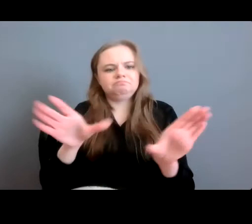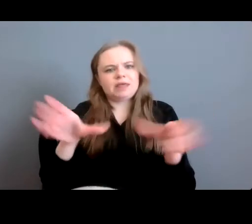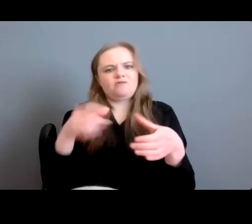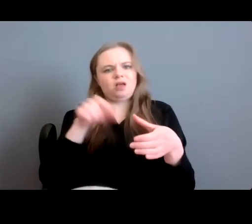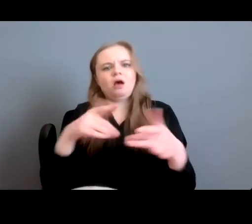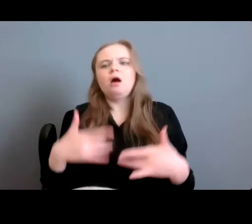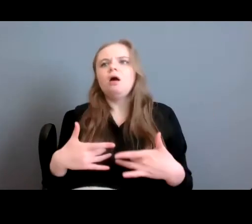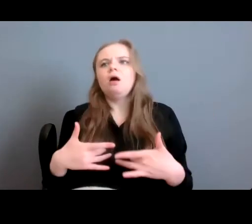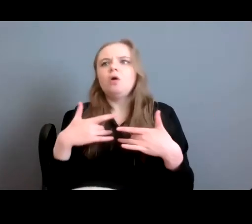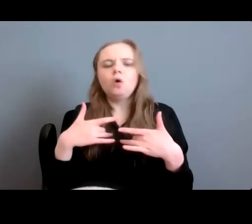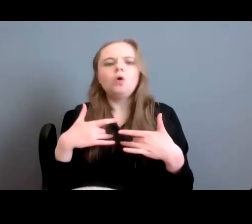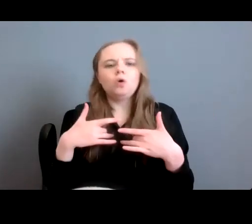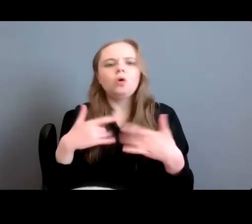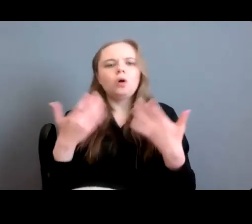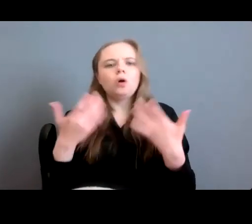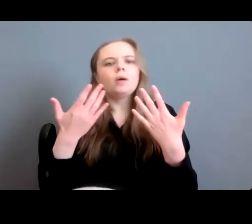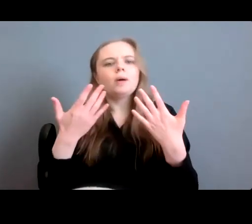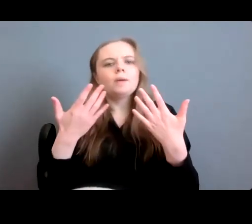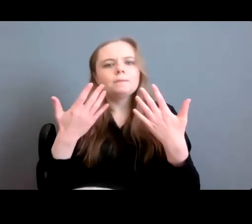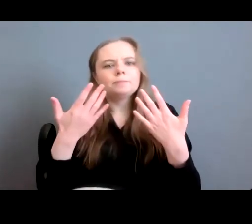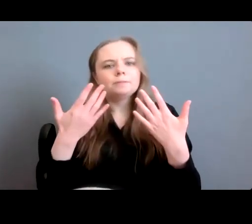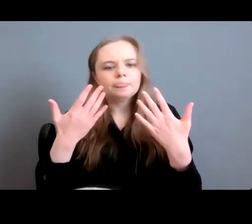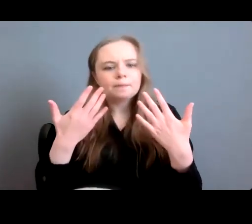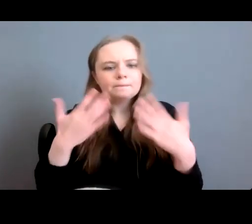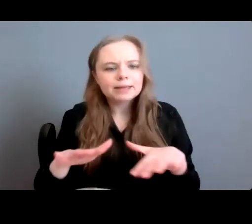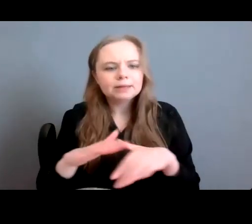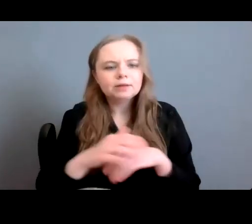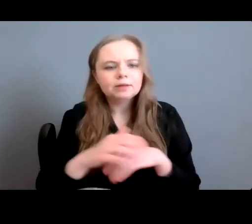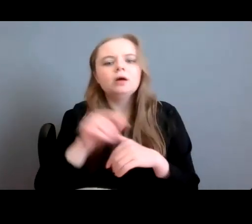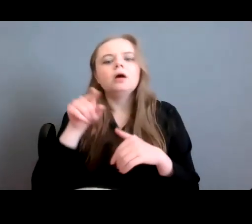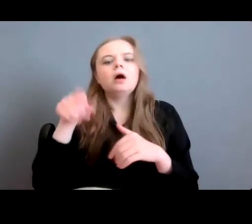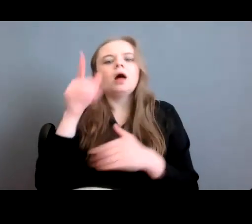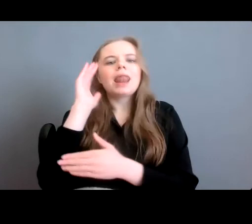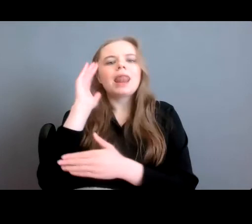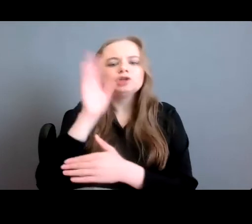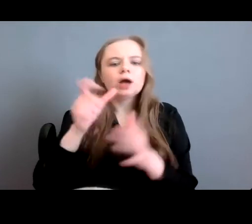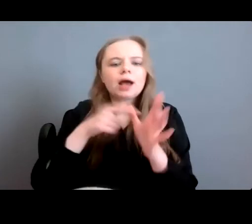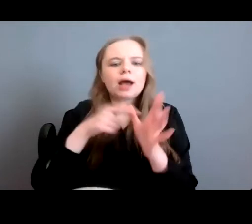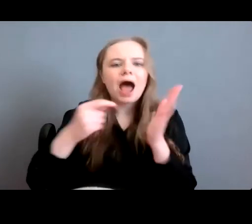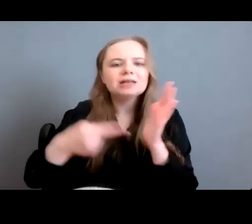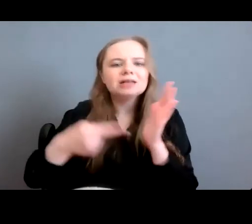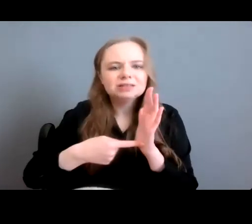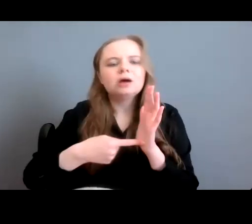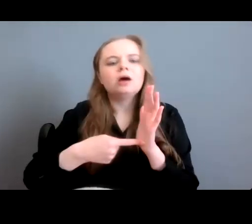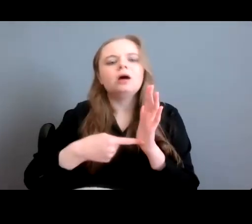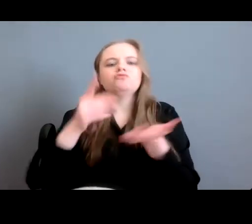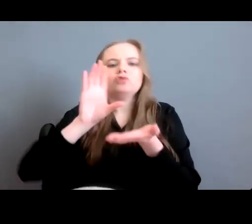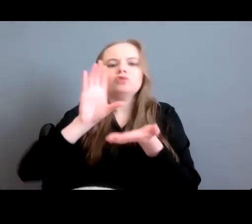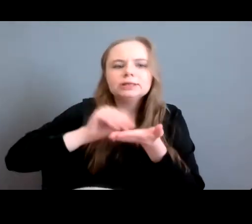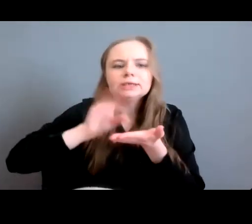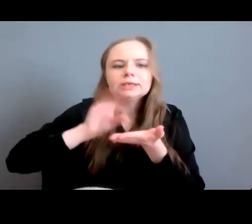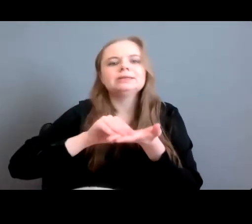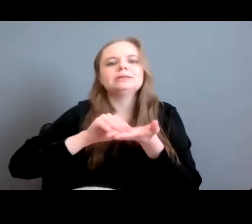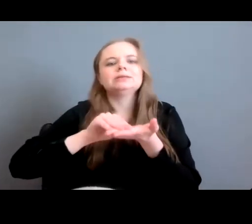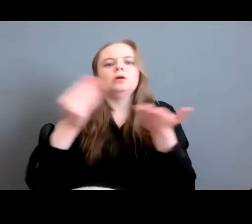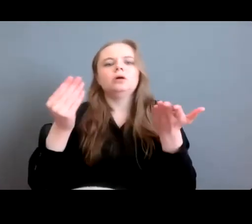widespread implementation of lecturecast and lecture capture used as standard for recording and capturing seminars,